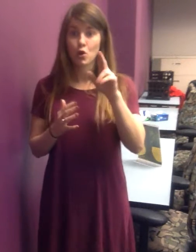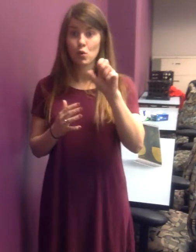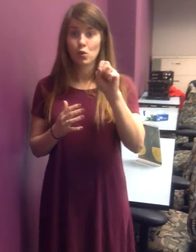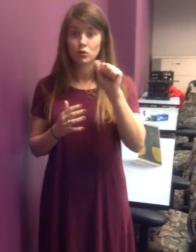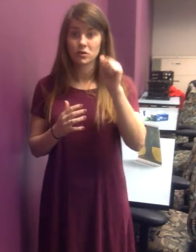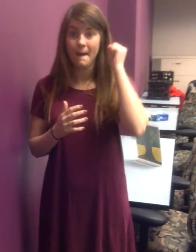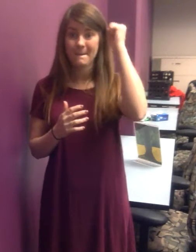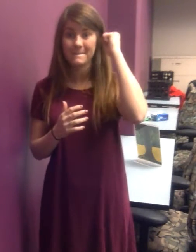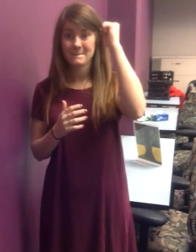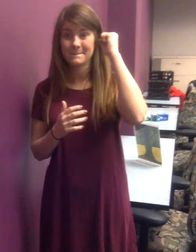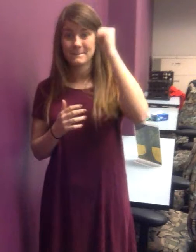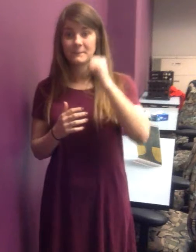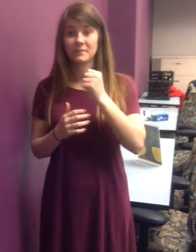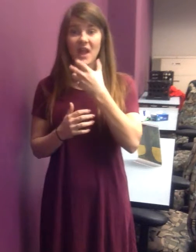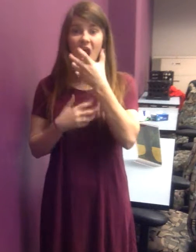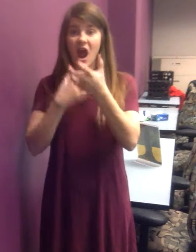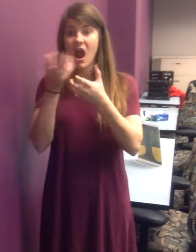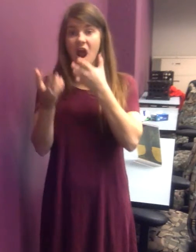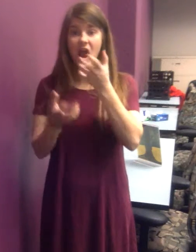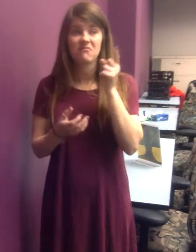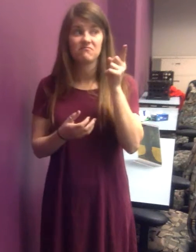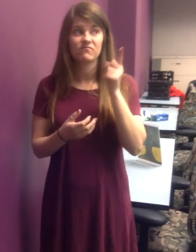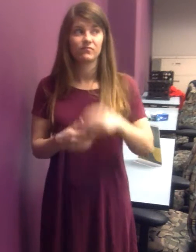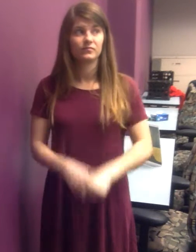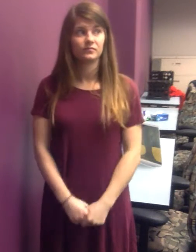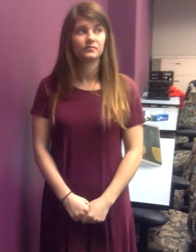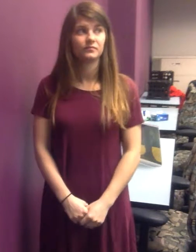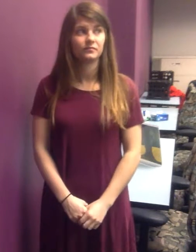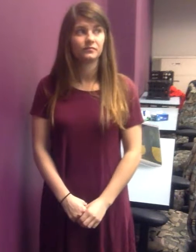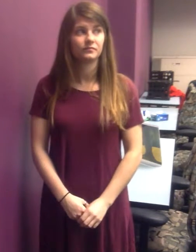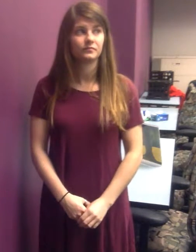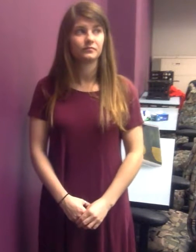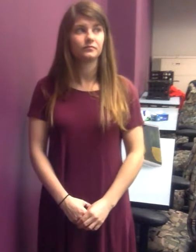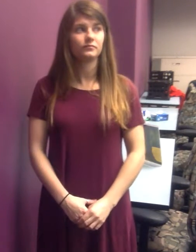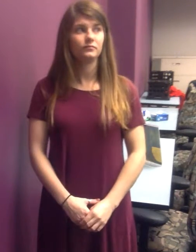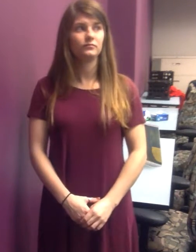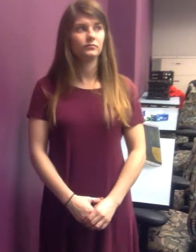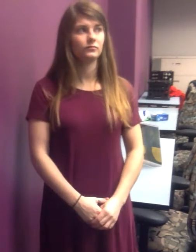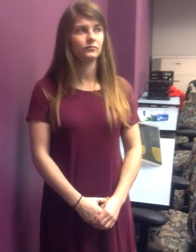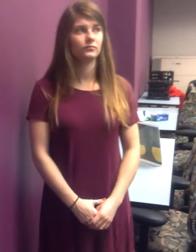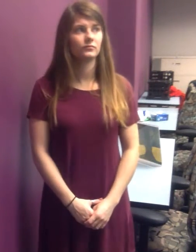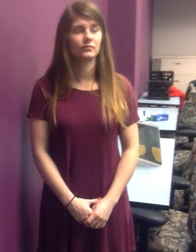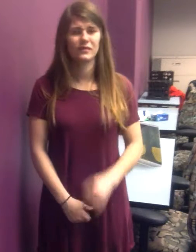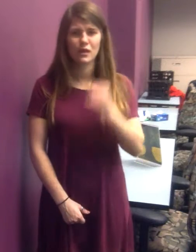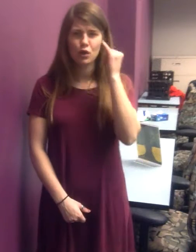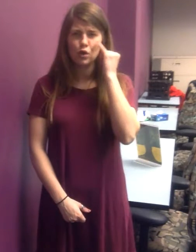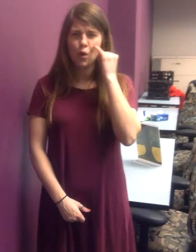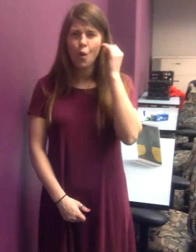on global warming was vanishing. I often say, if you ever wonder as an activist on our side, are you making a difference? Just look at cap and